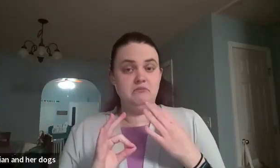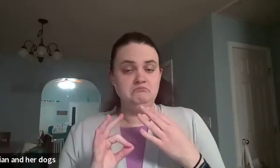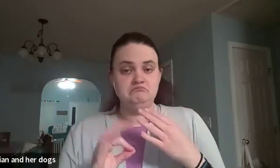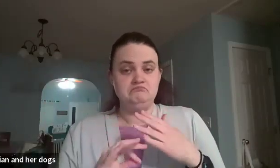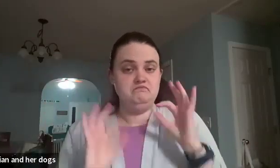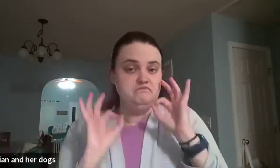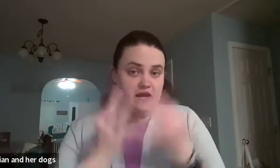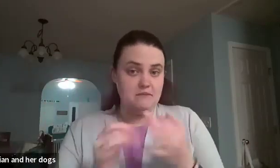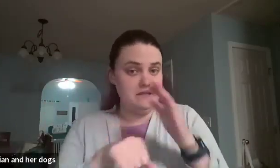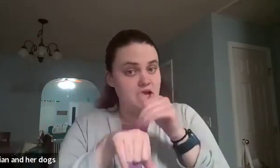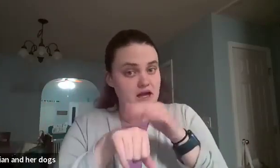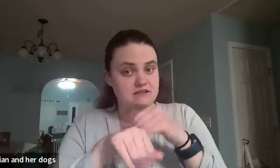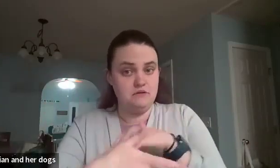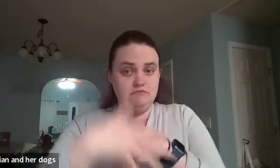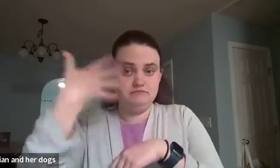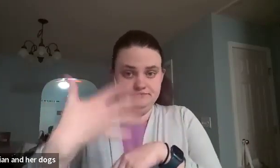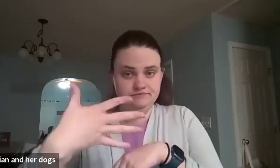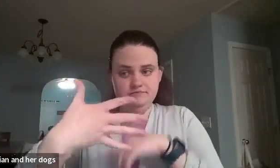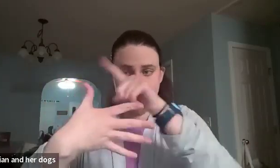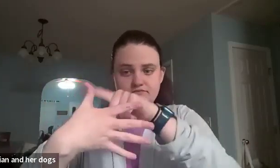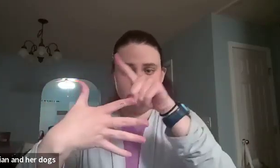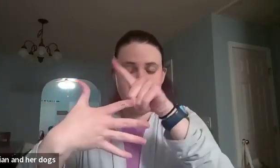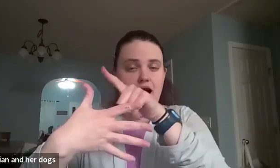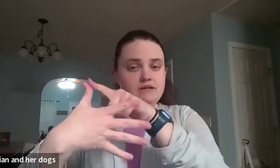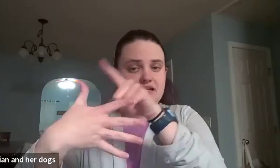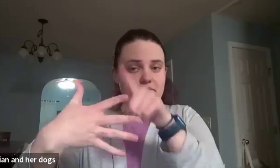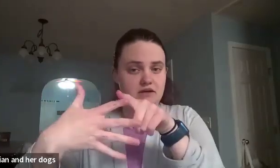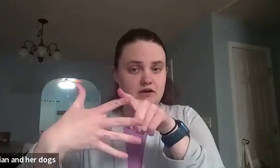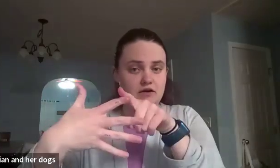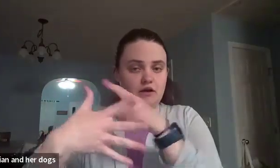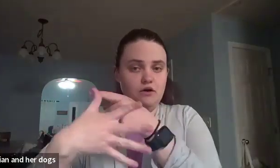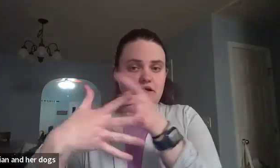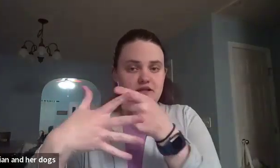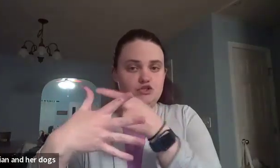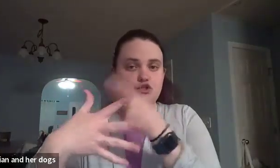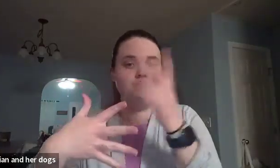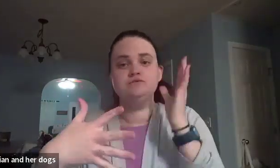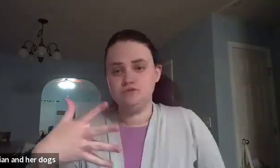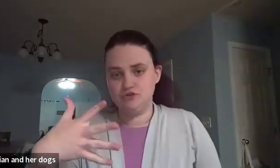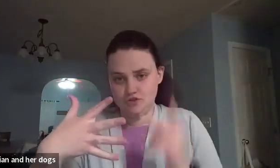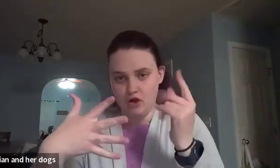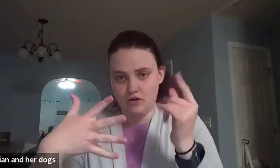my family pets, I would tap here and go like these 2